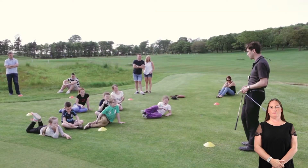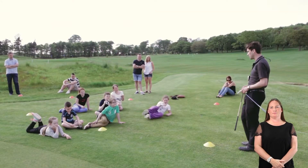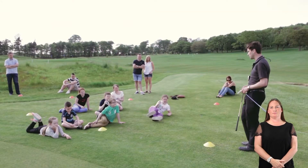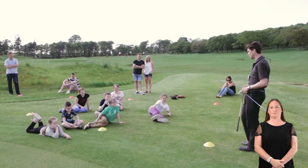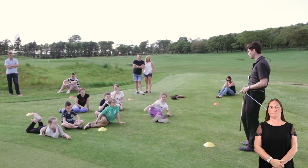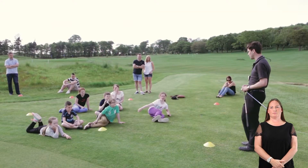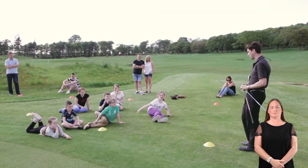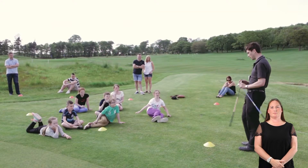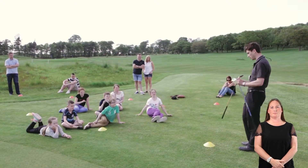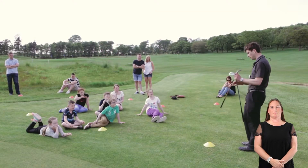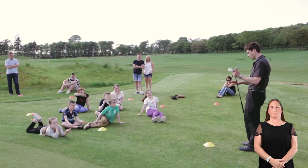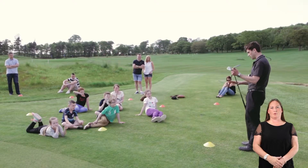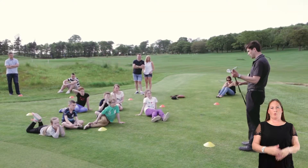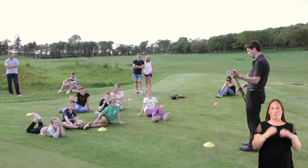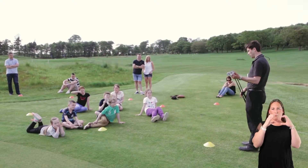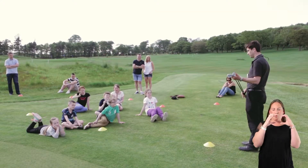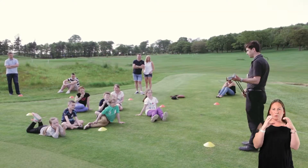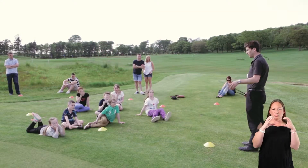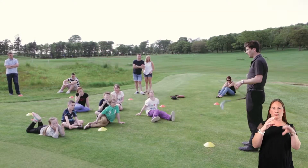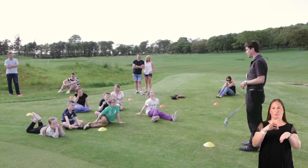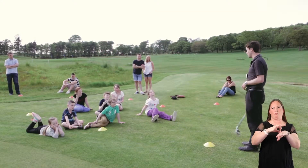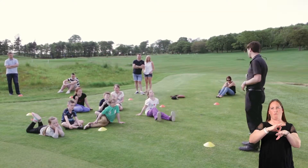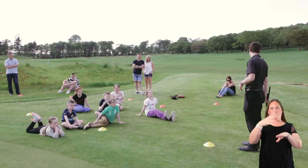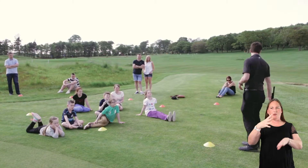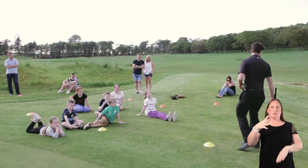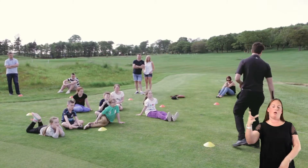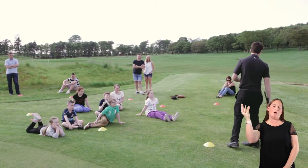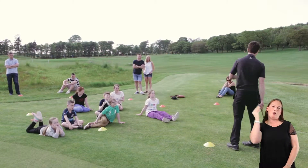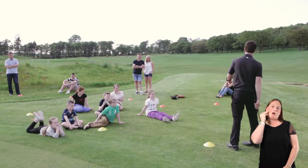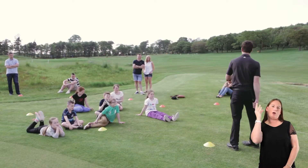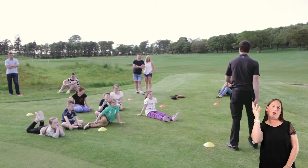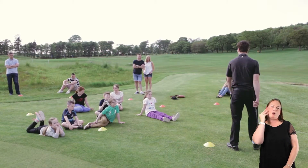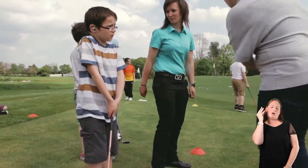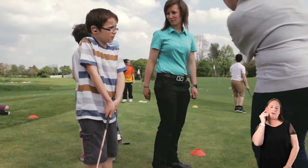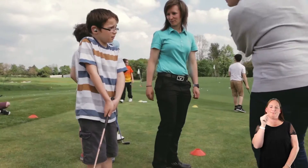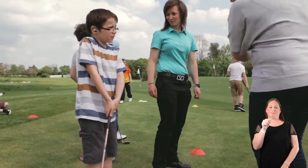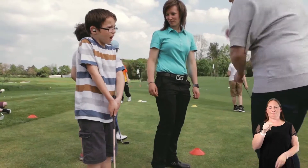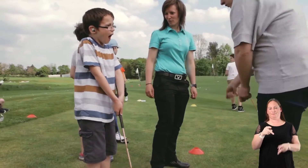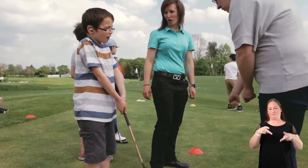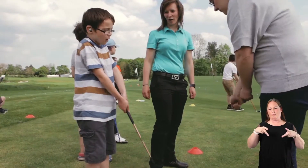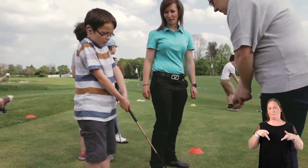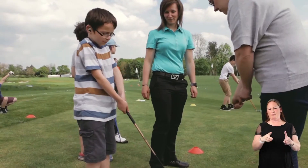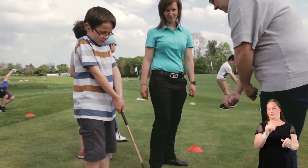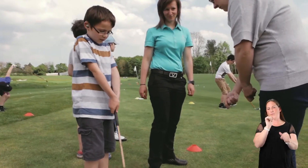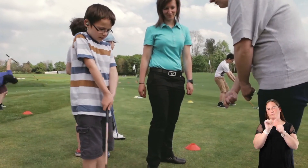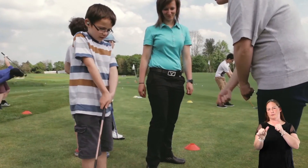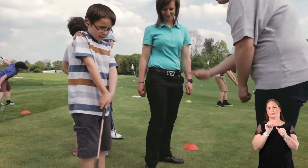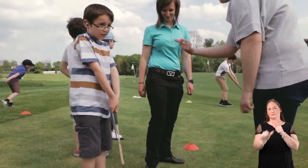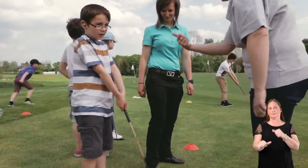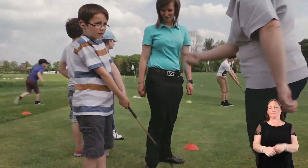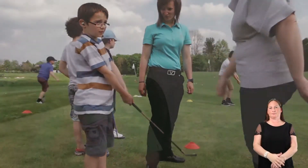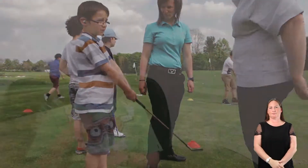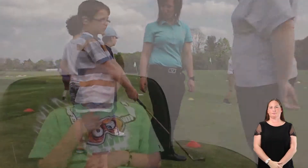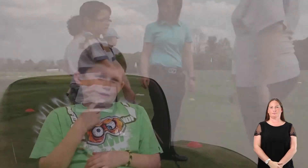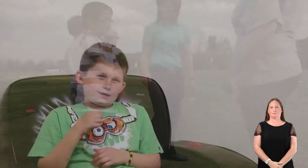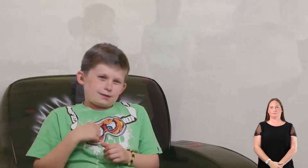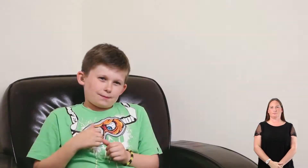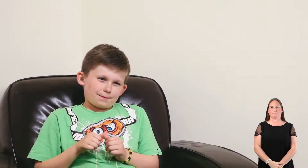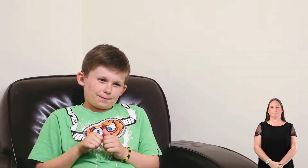me. But they'll seem to listen to a professional coach more, and I think coaching them in that way is a lot better for them.